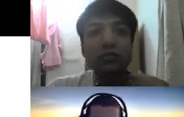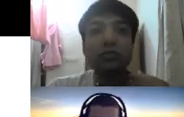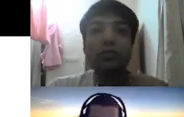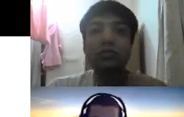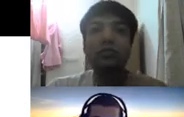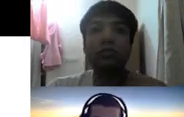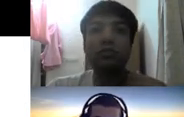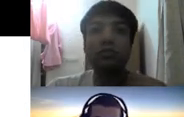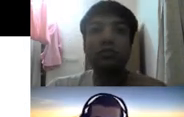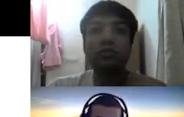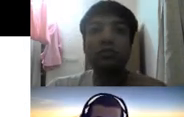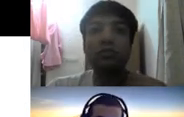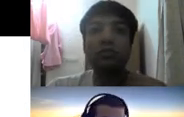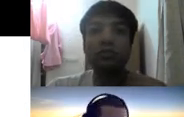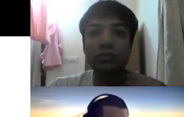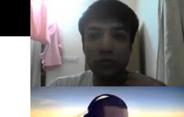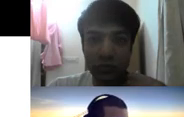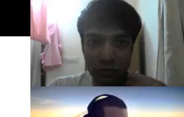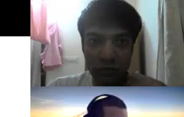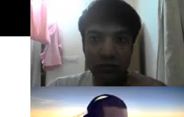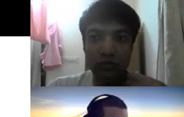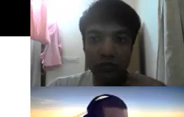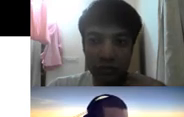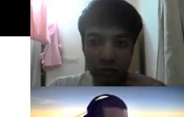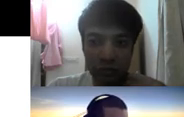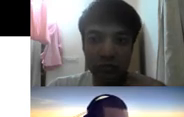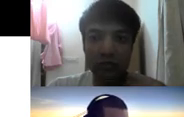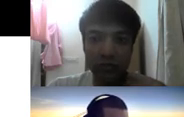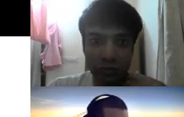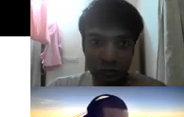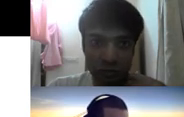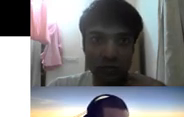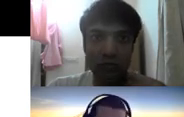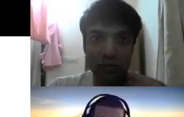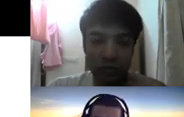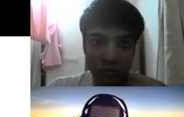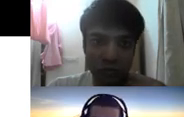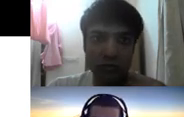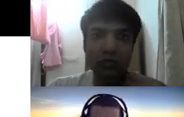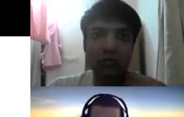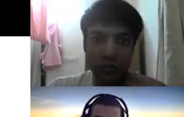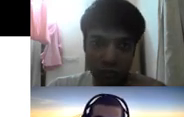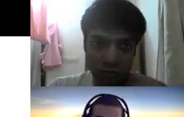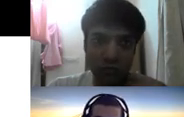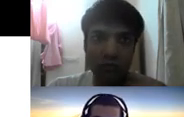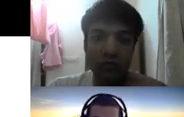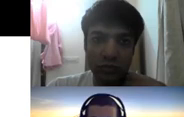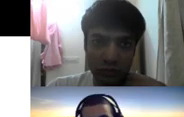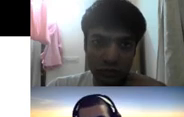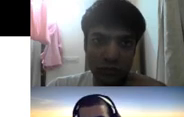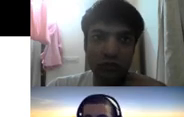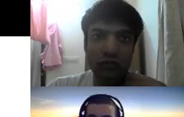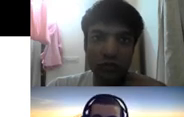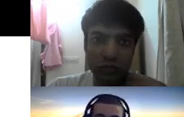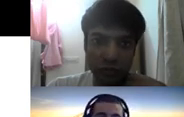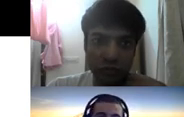skews the accuracy. And yeah, generally it's a different kind of task to detect it in real time